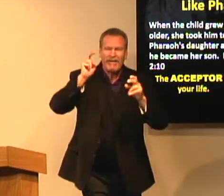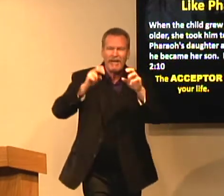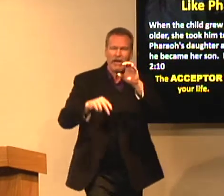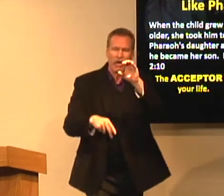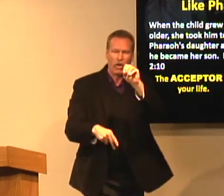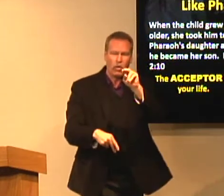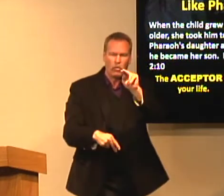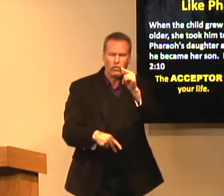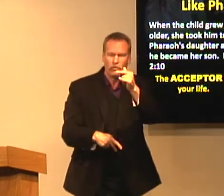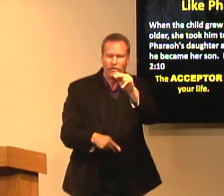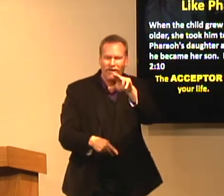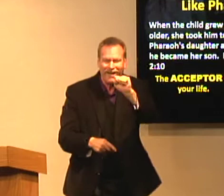mixing with the deaf community.